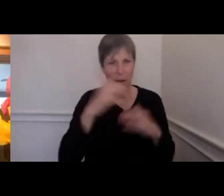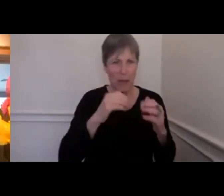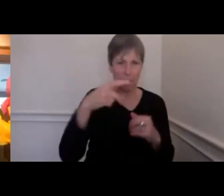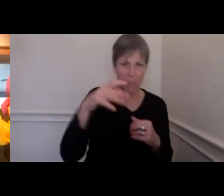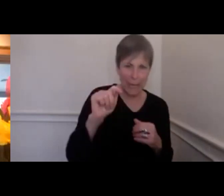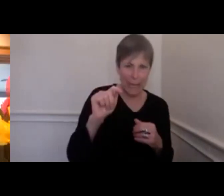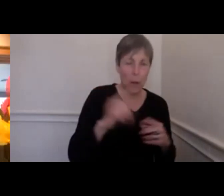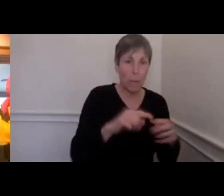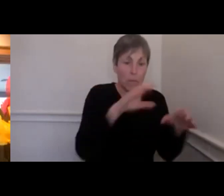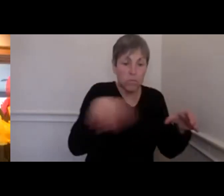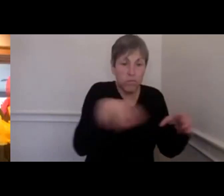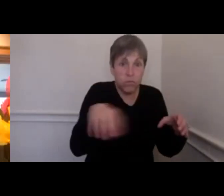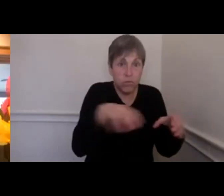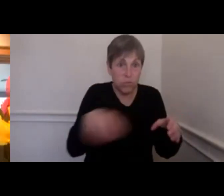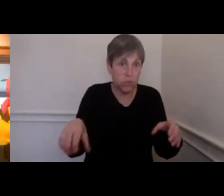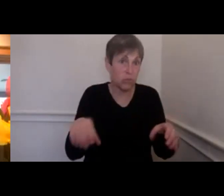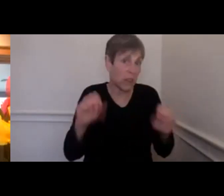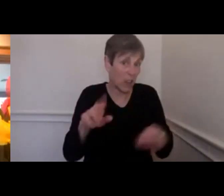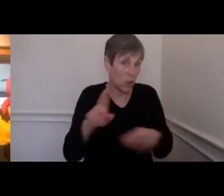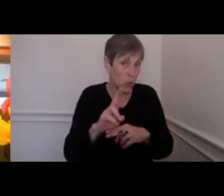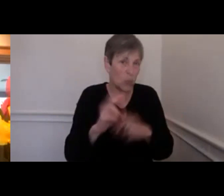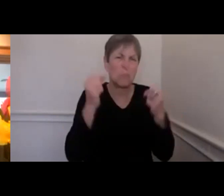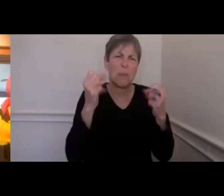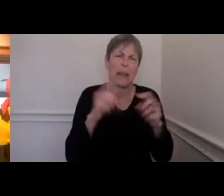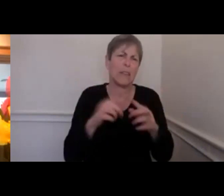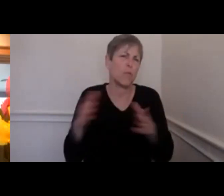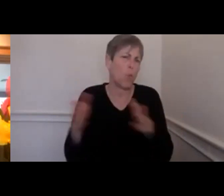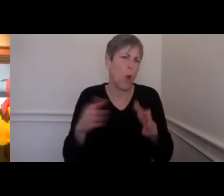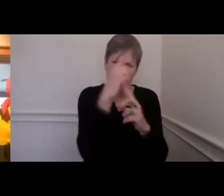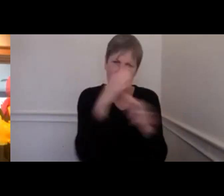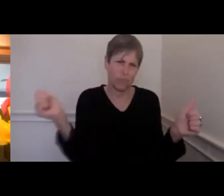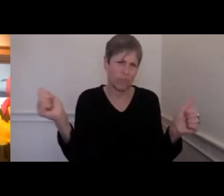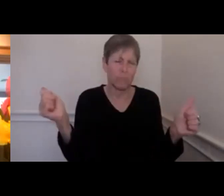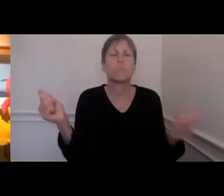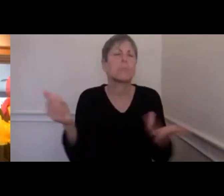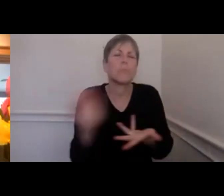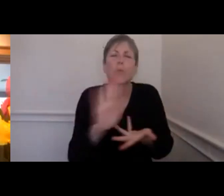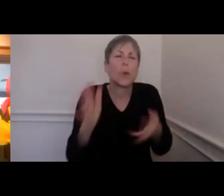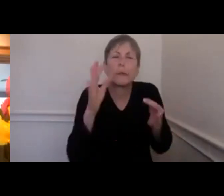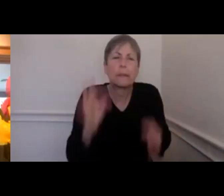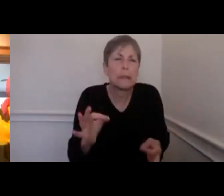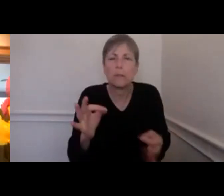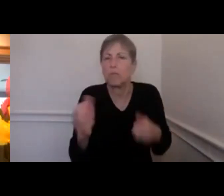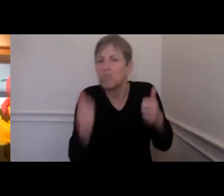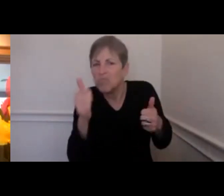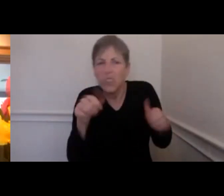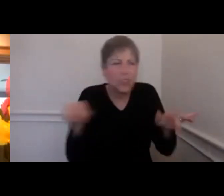option as well. So whatever you're doing to start your seeds, just go ahead and, you know, fill those containers. If you're